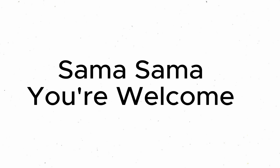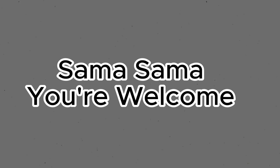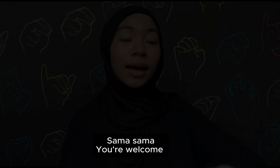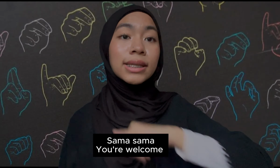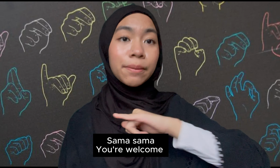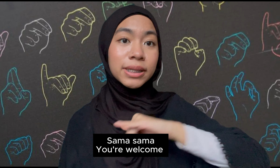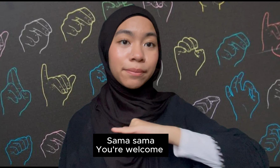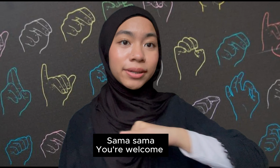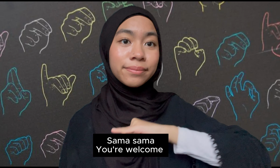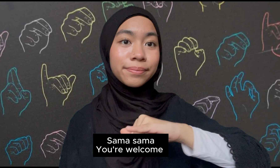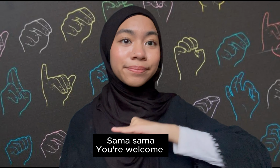Sama-sama.